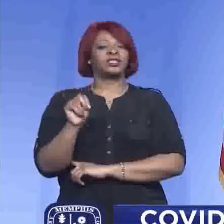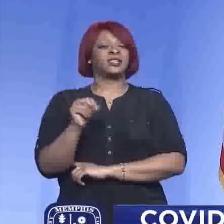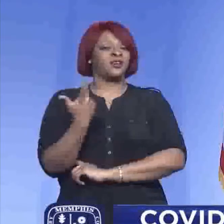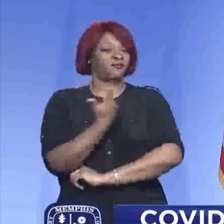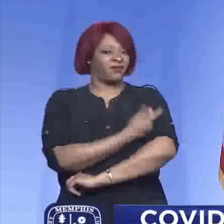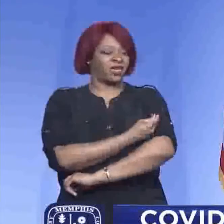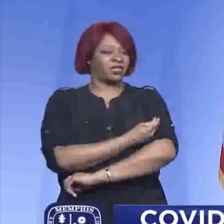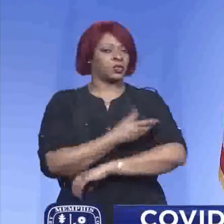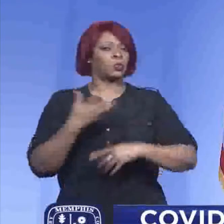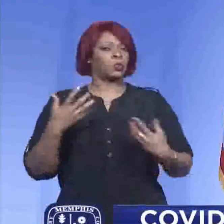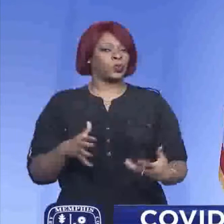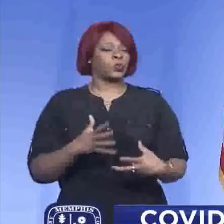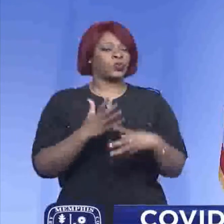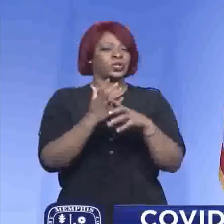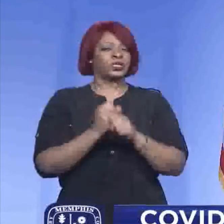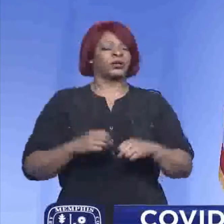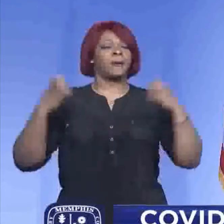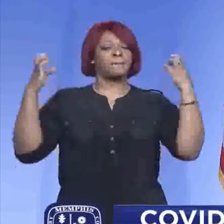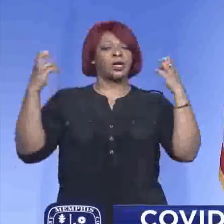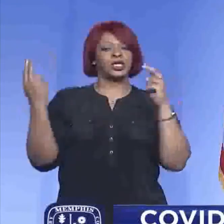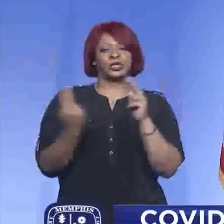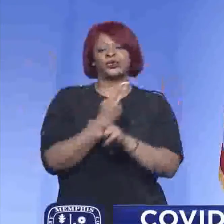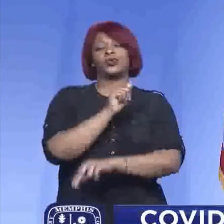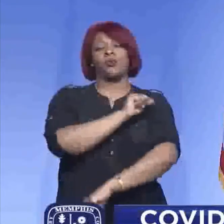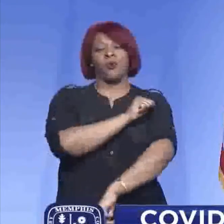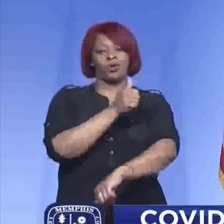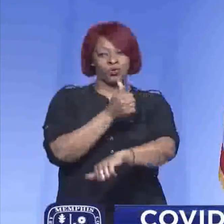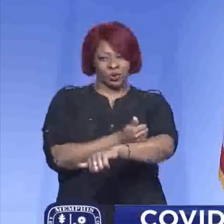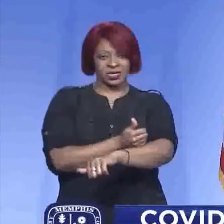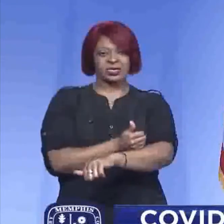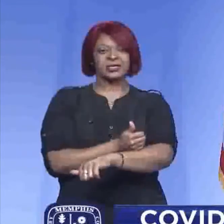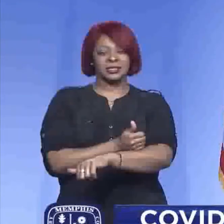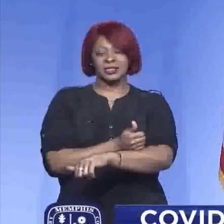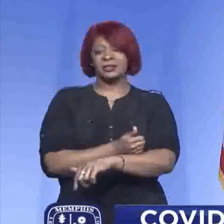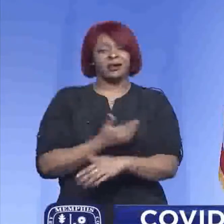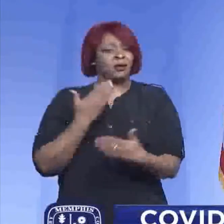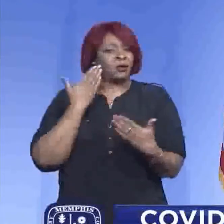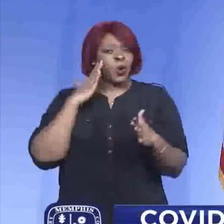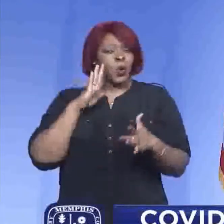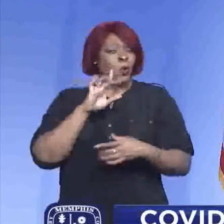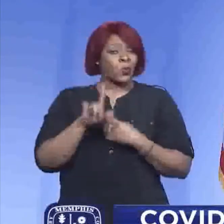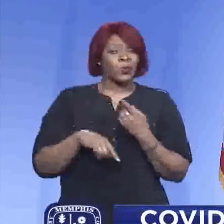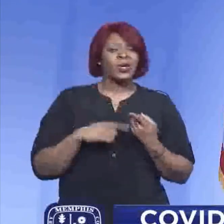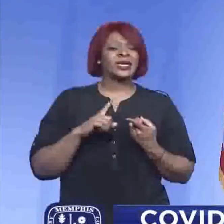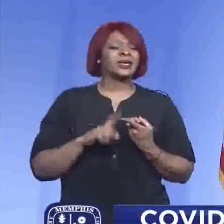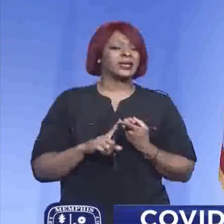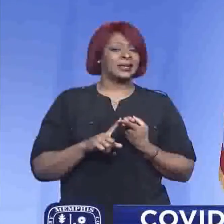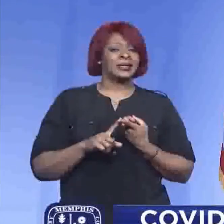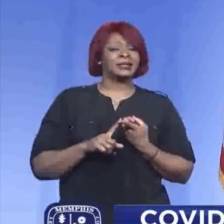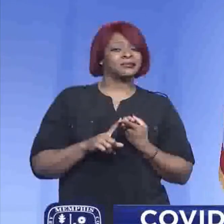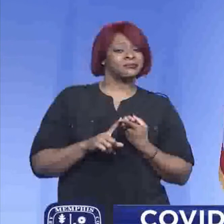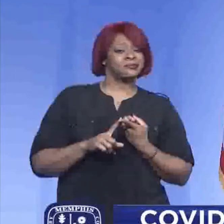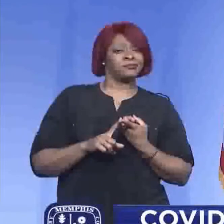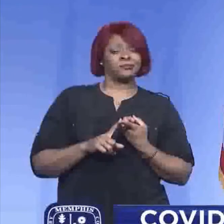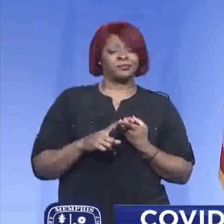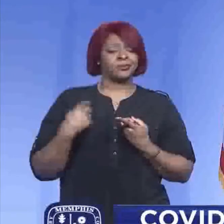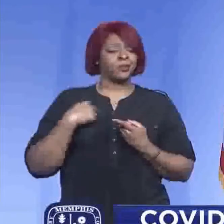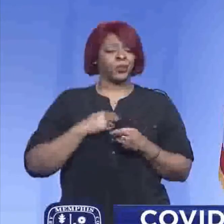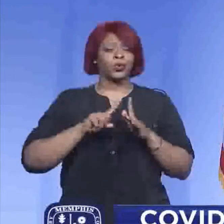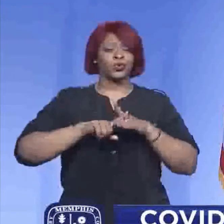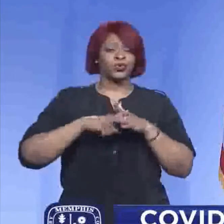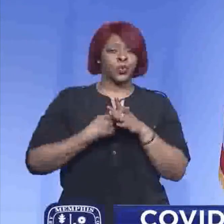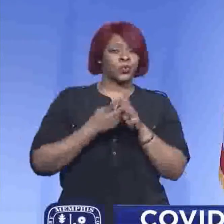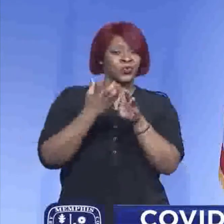received emergency use authorization. We don't know exactly when we will